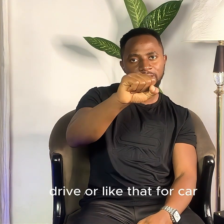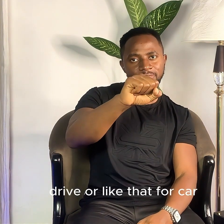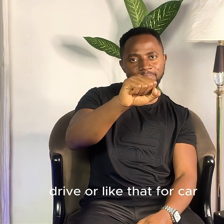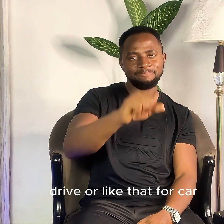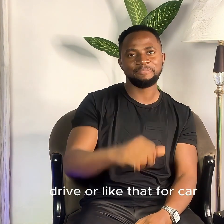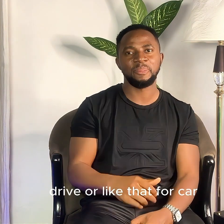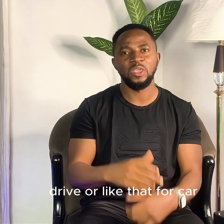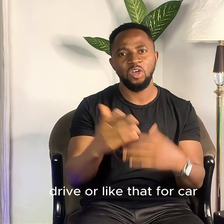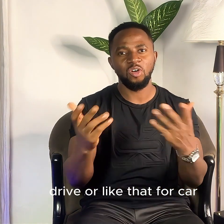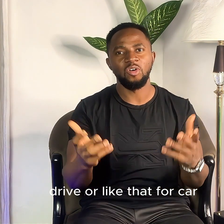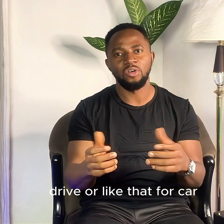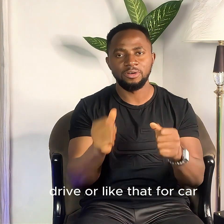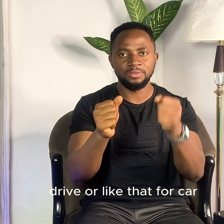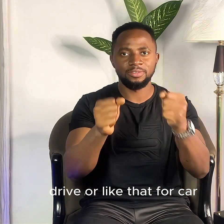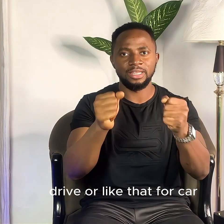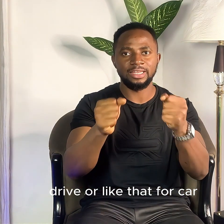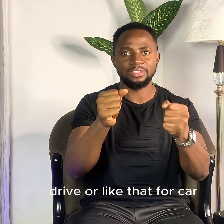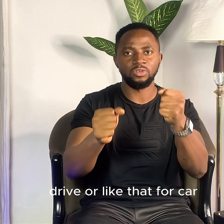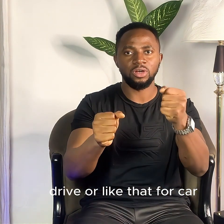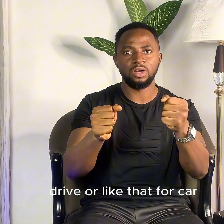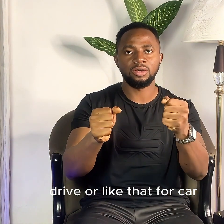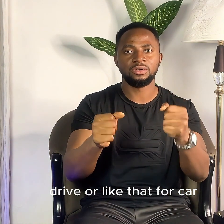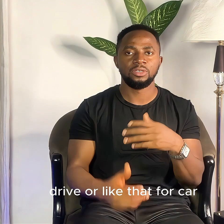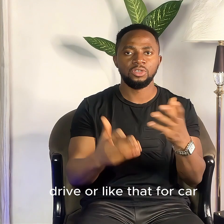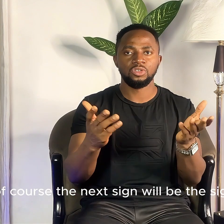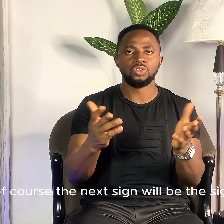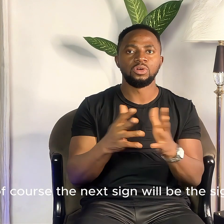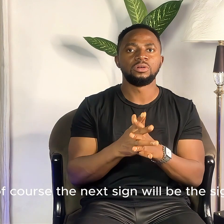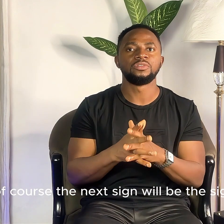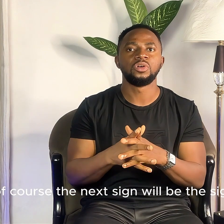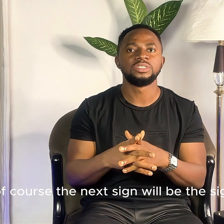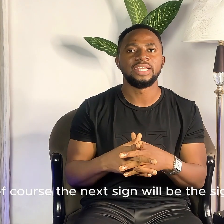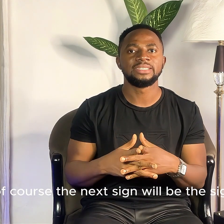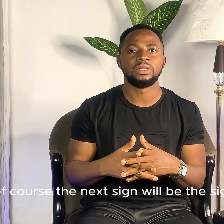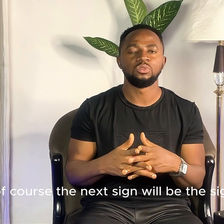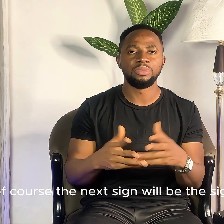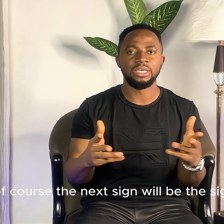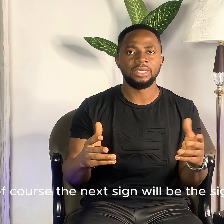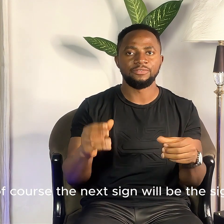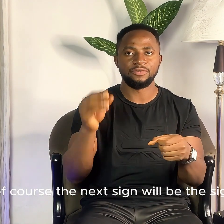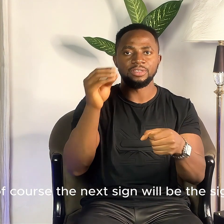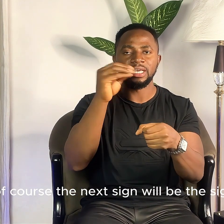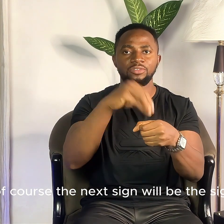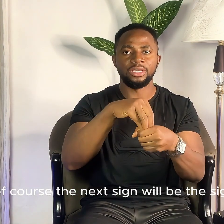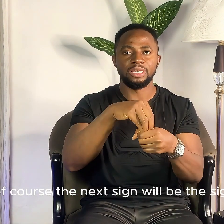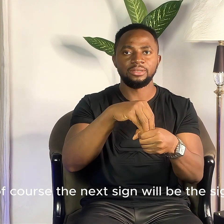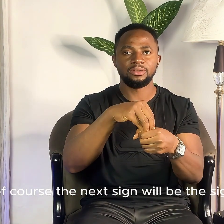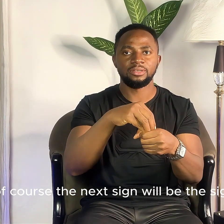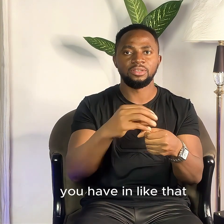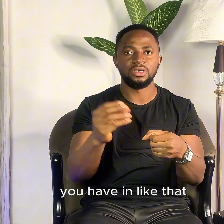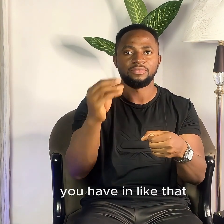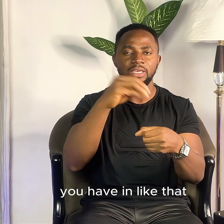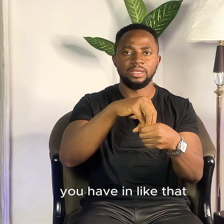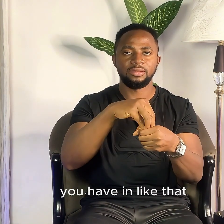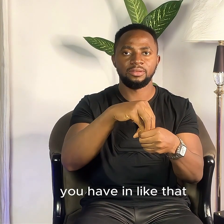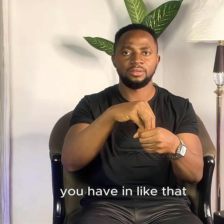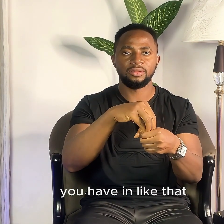Drive, or like that for car. So of course the next sign will be the sign for in, like